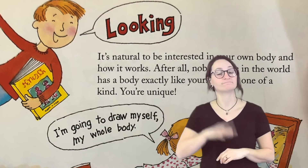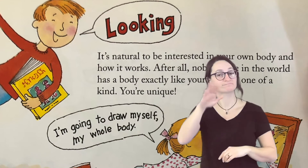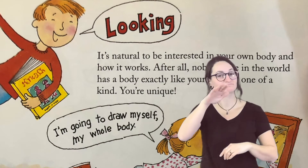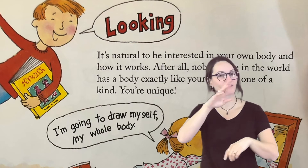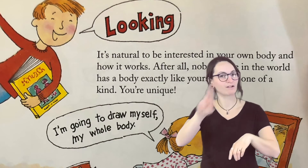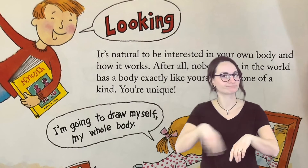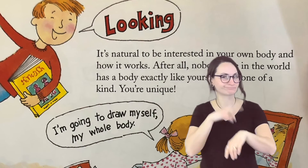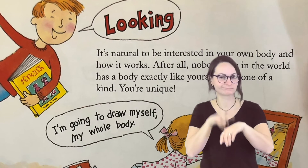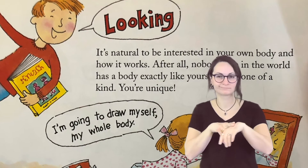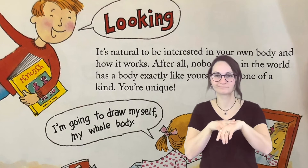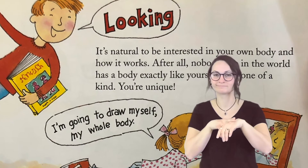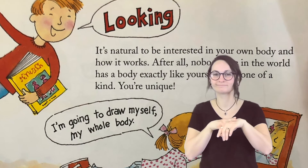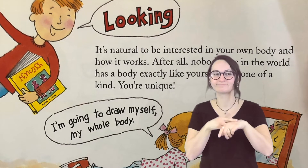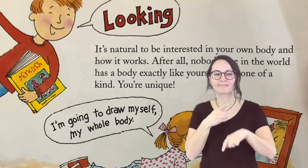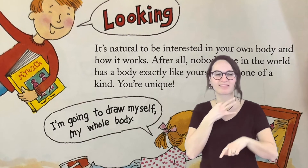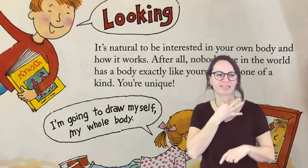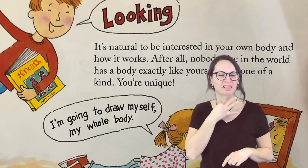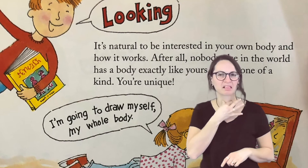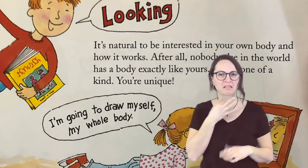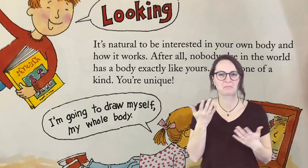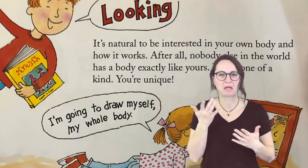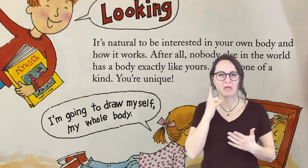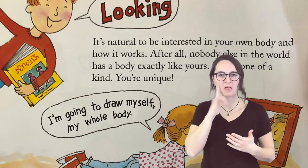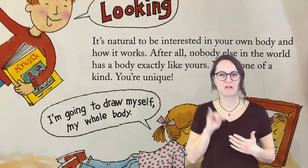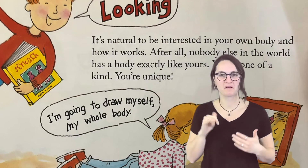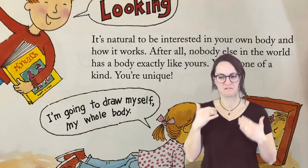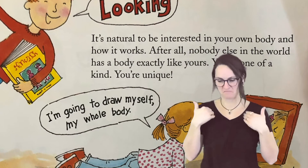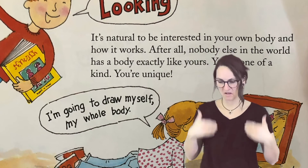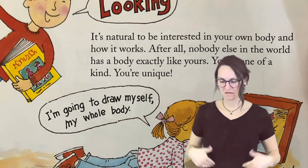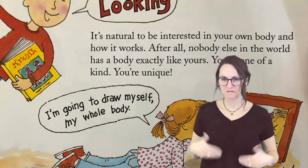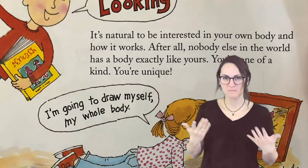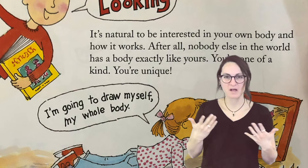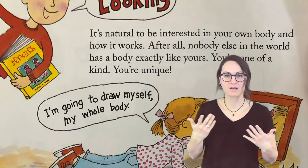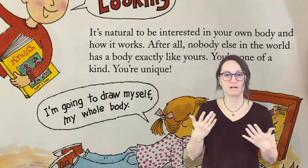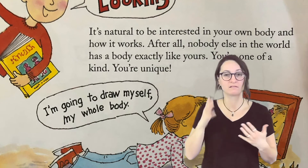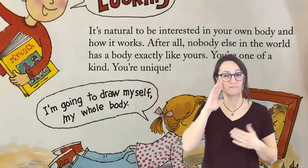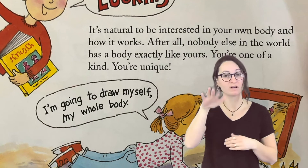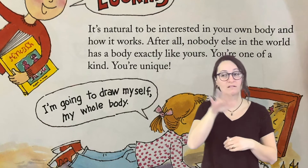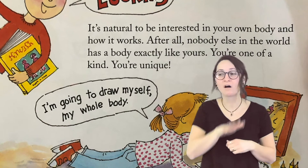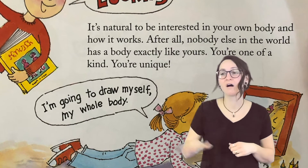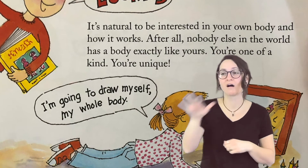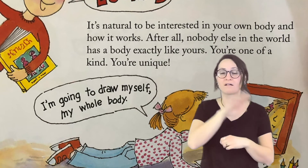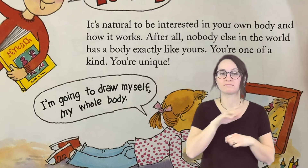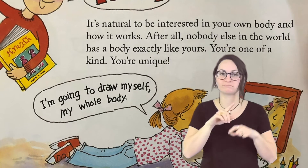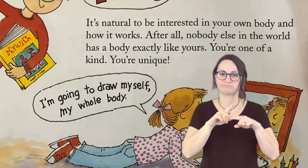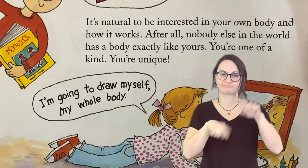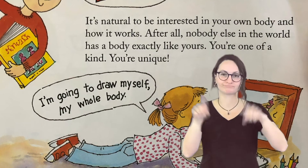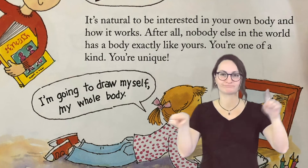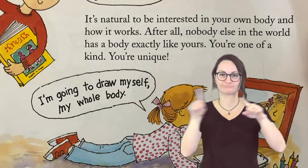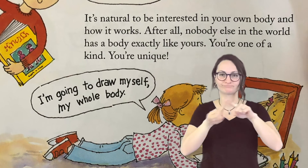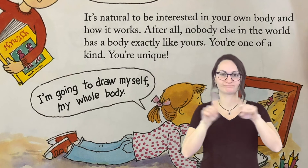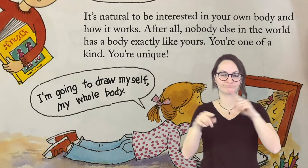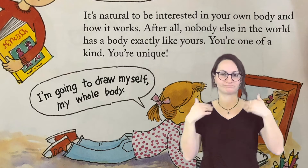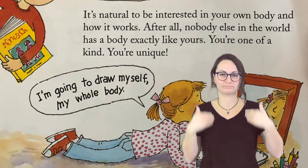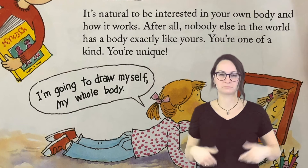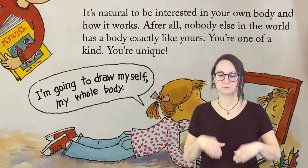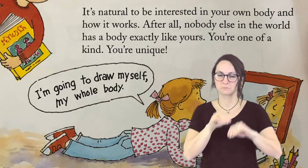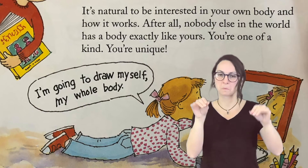It's natural to be interested in your own body and how it works. After all, nobody else in the world has a